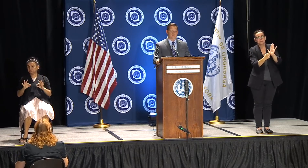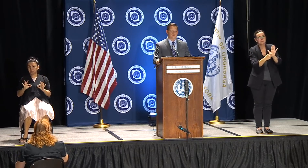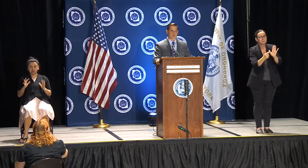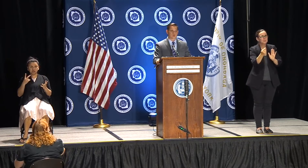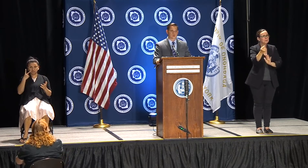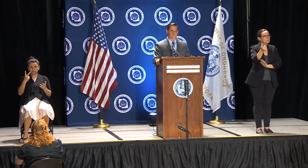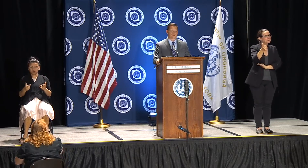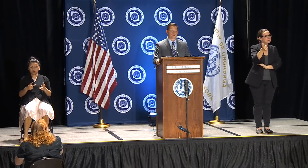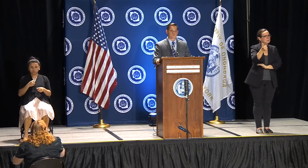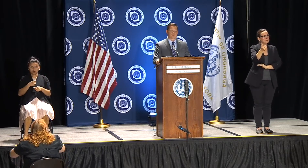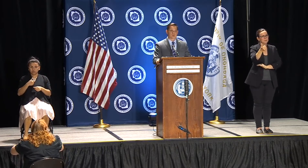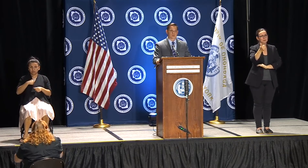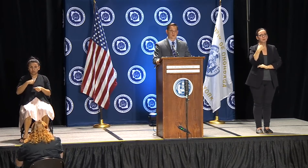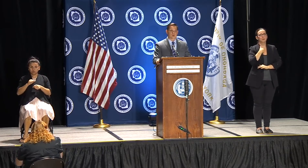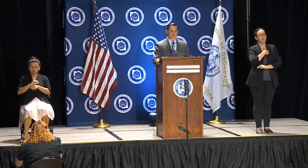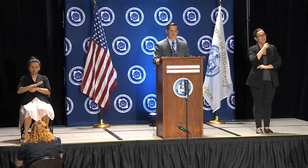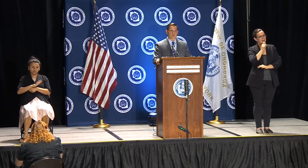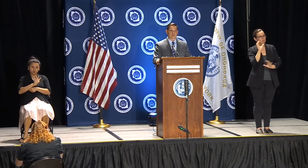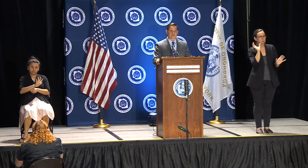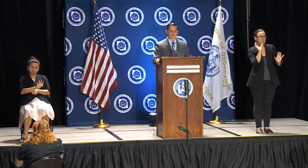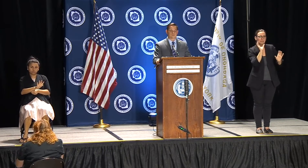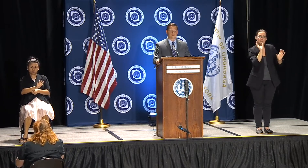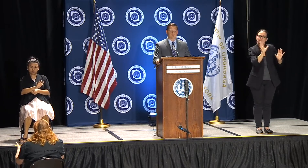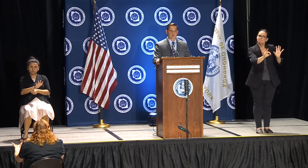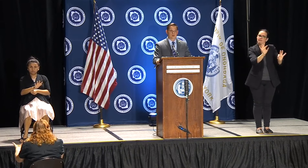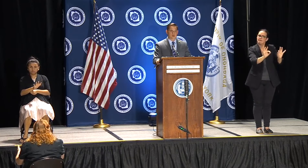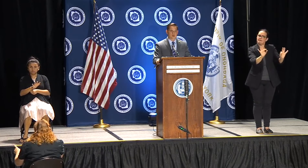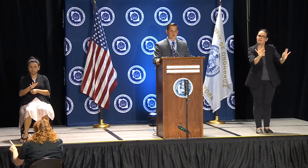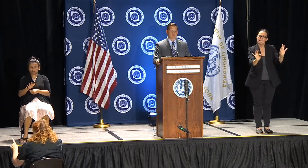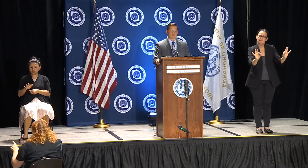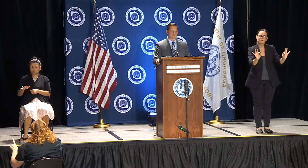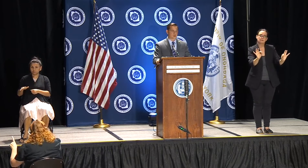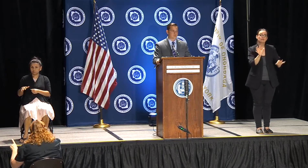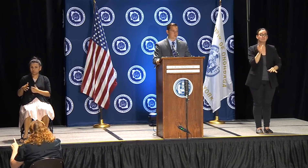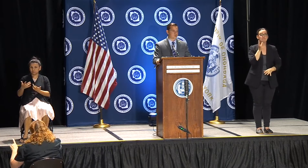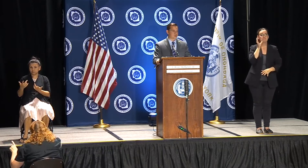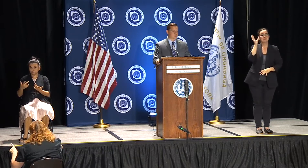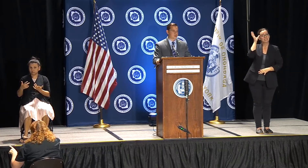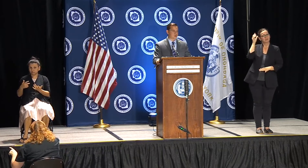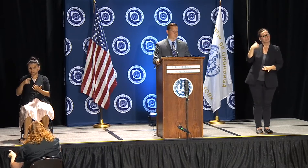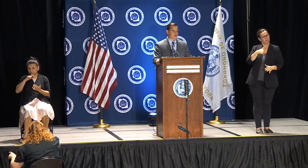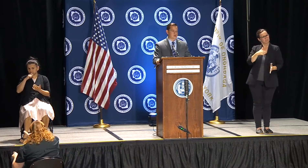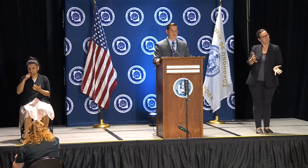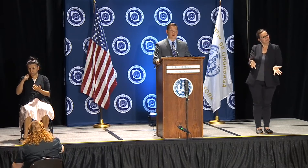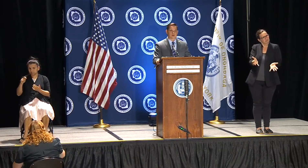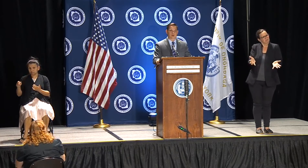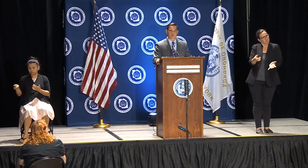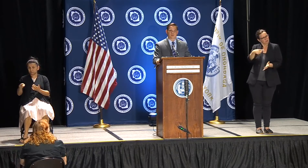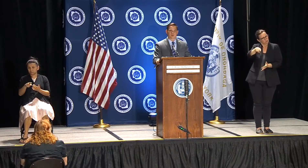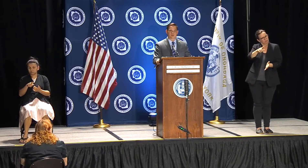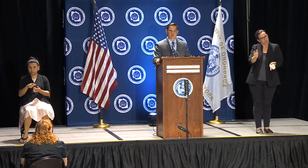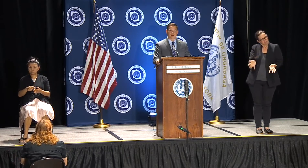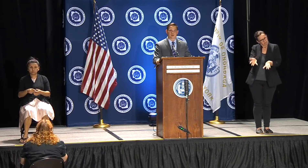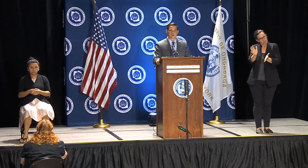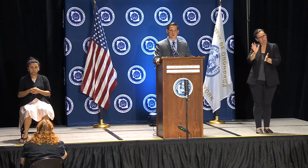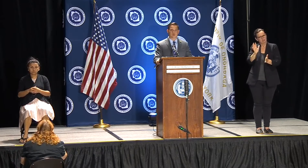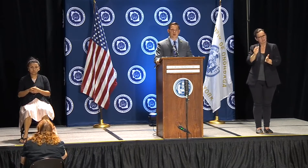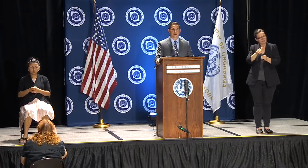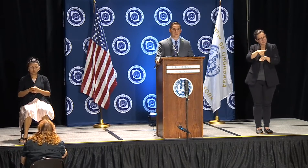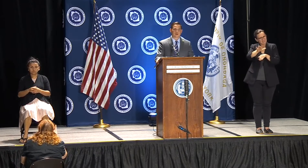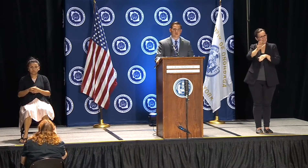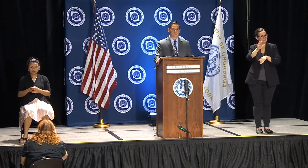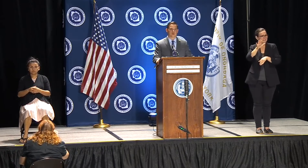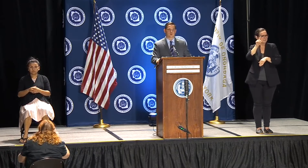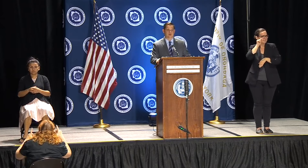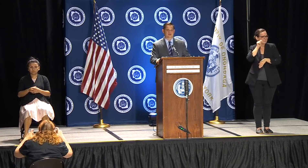encourage folks to get your young people tested. Saw some pictures on the internet of young people in some gatherings too.